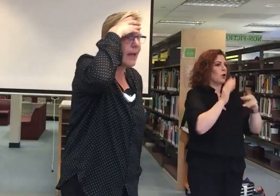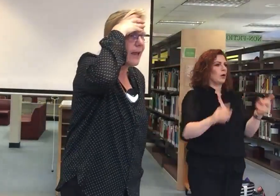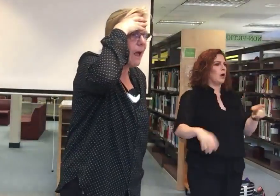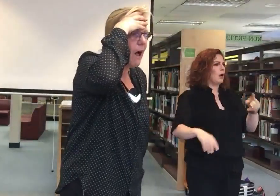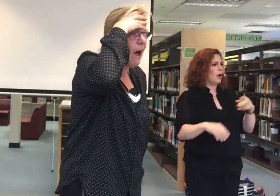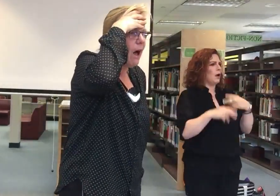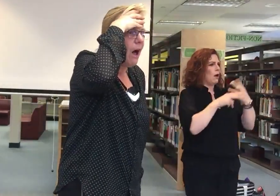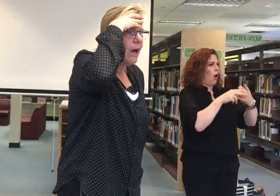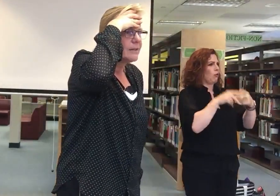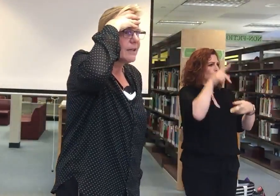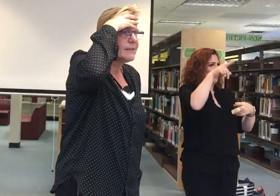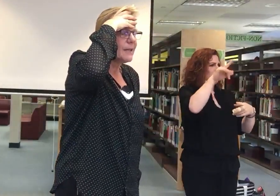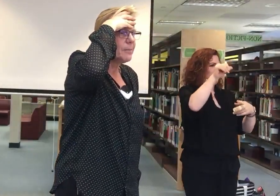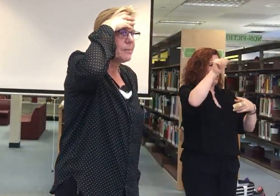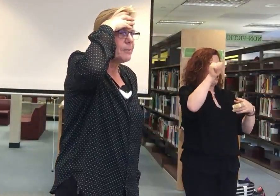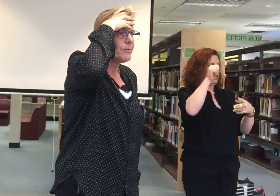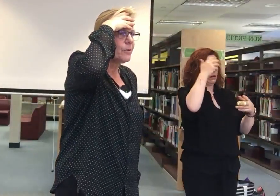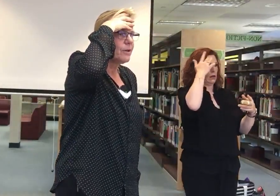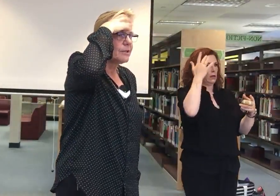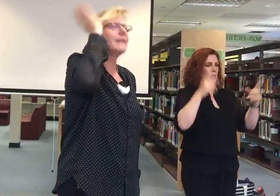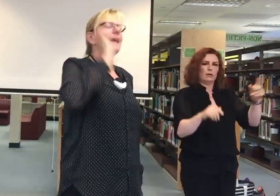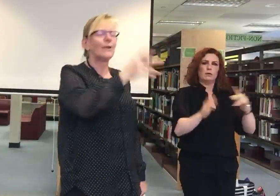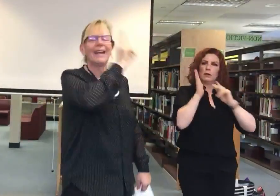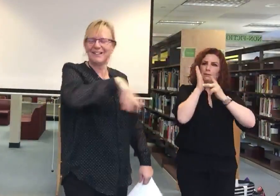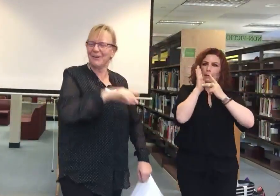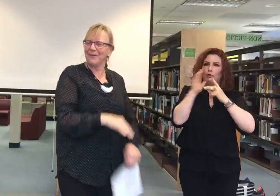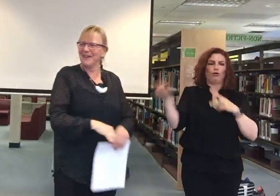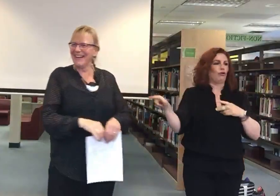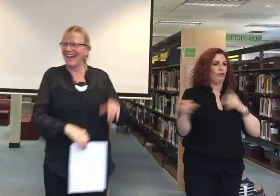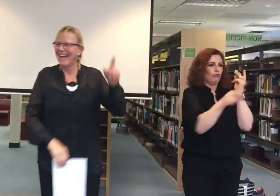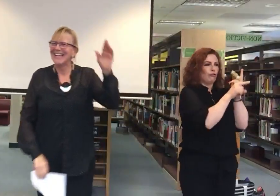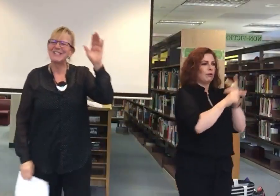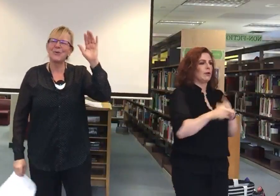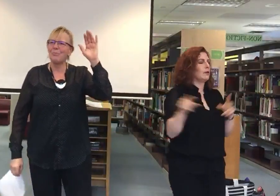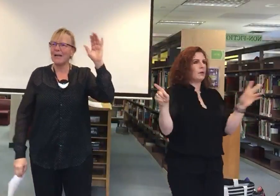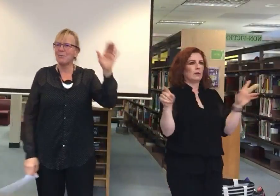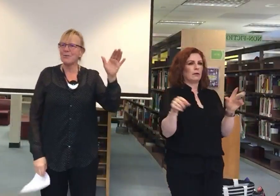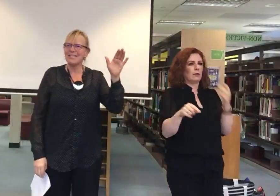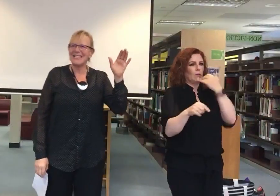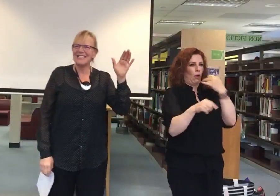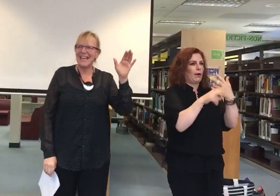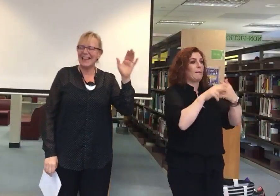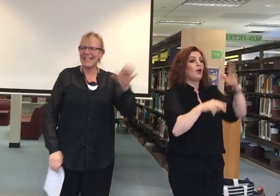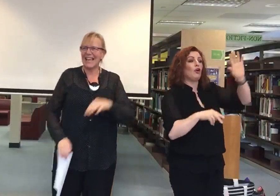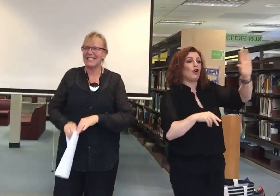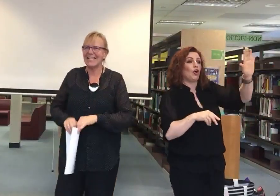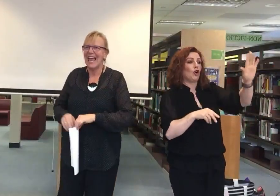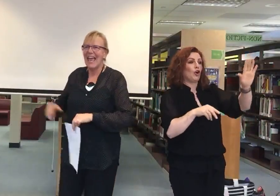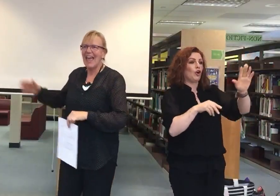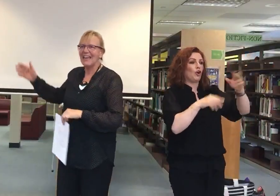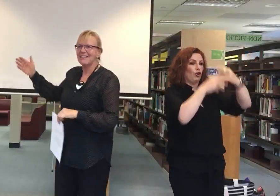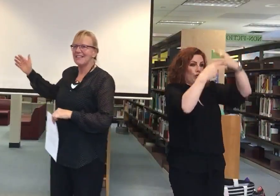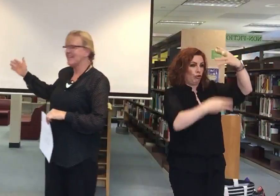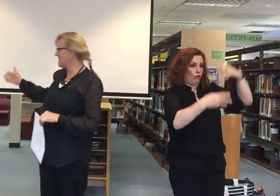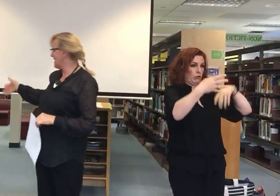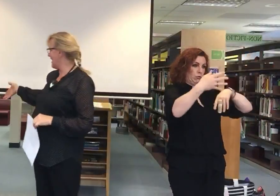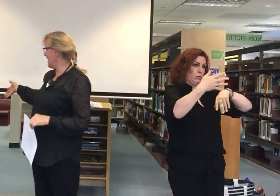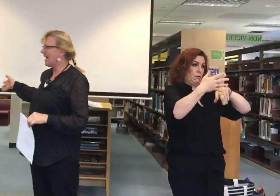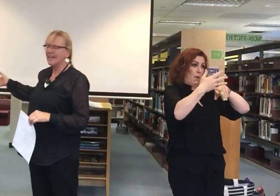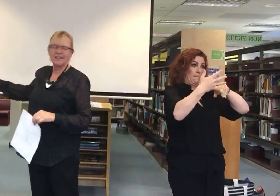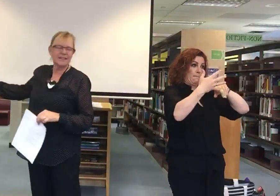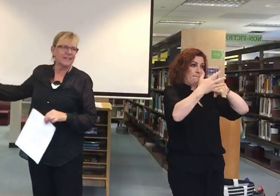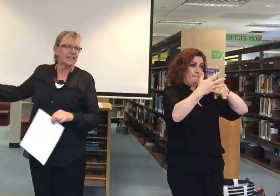Pippa, didn't I? Did I say Pippa before? Did I? Okay, so, so Piper's is at the end, as